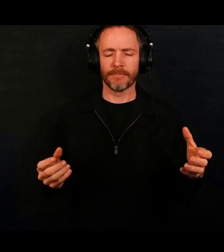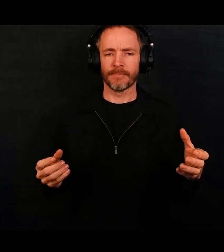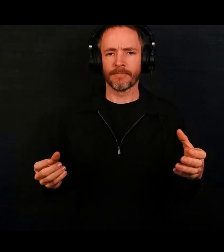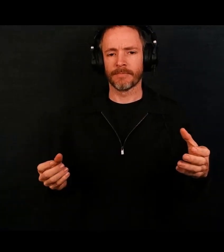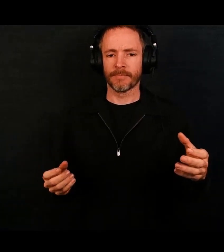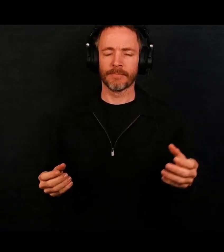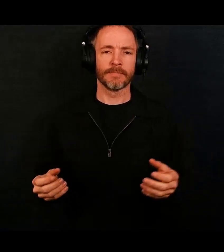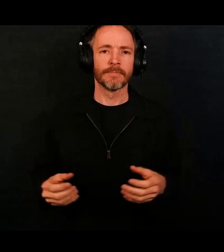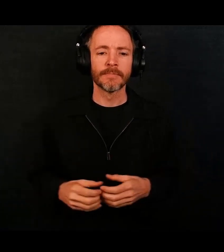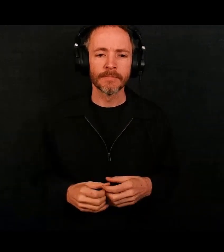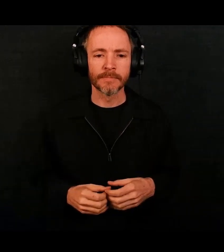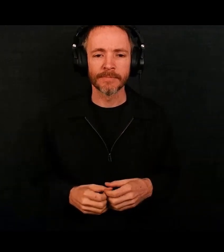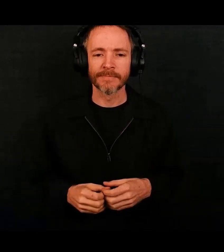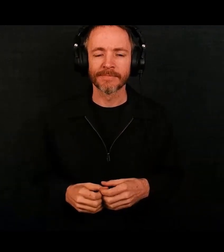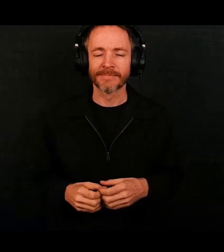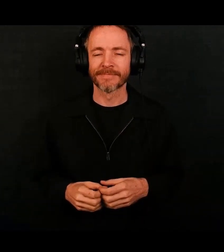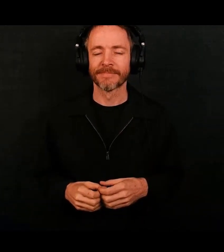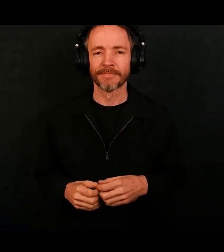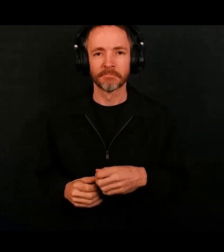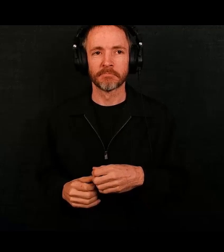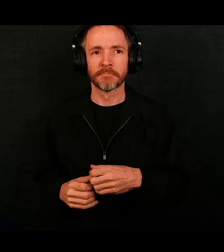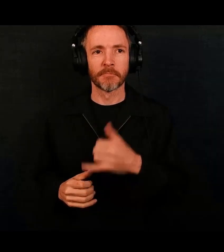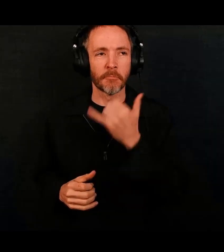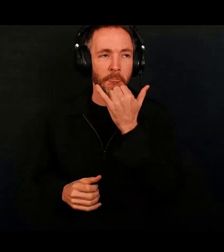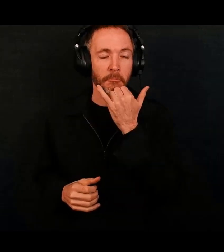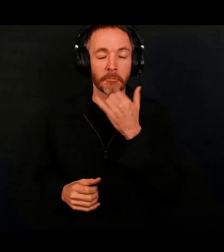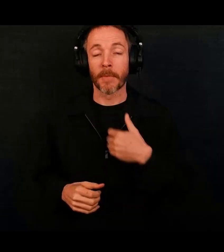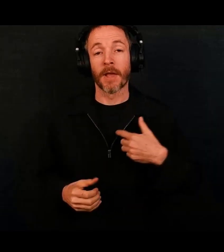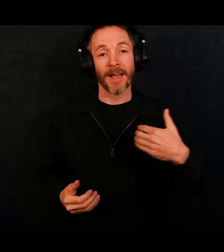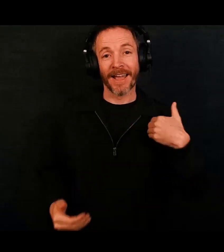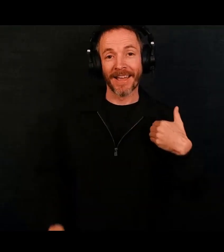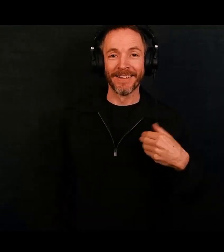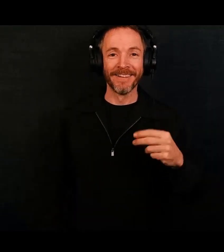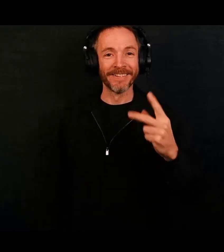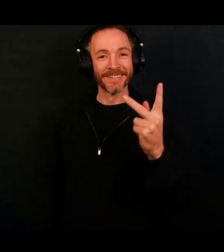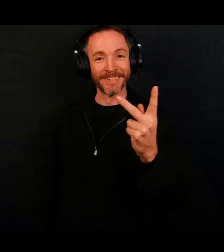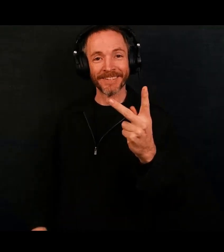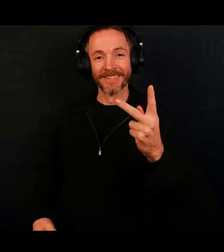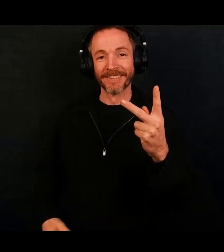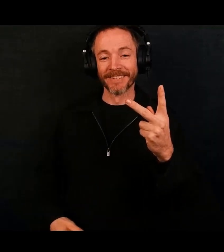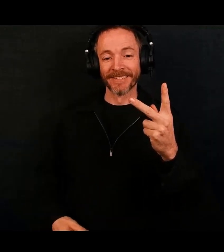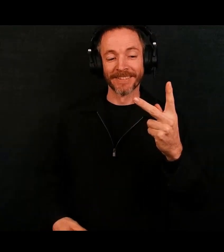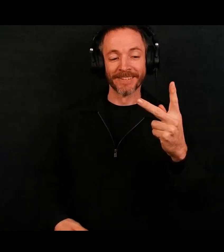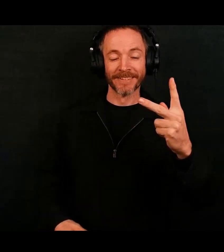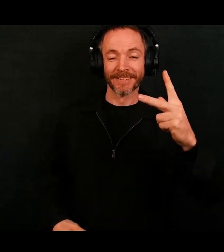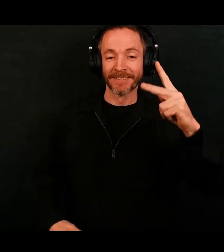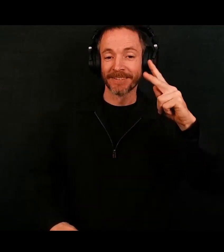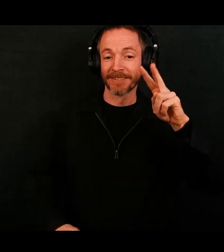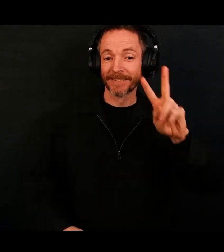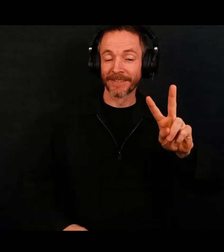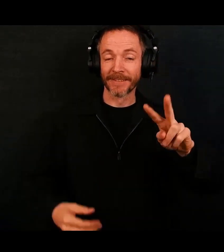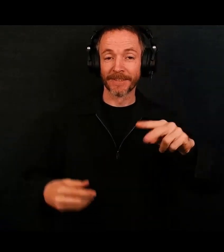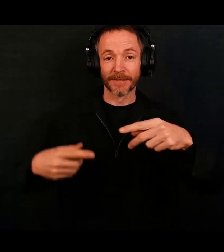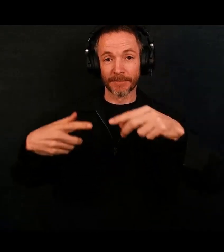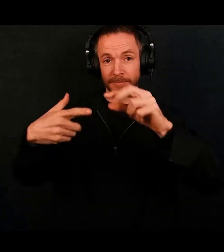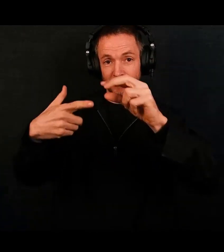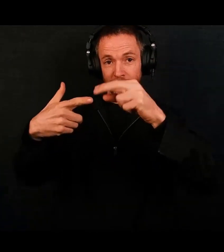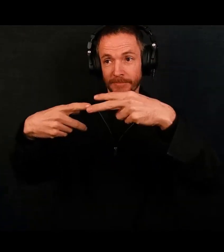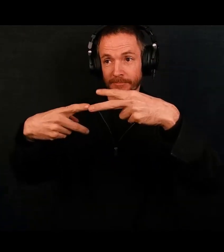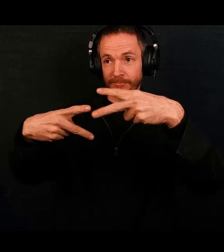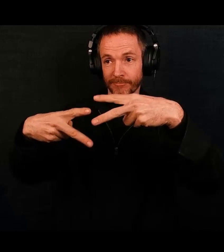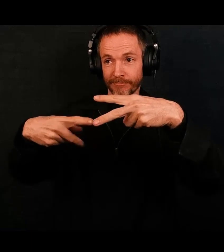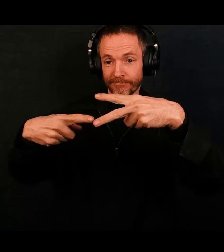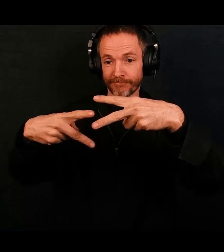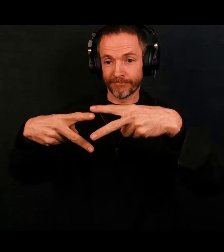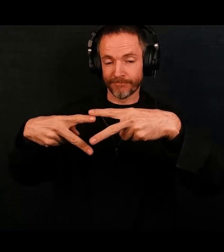Okay, I have two options for sinks if I'm using these serving pans. There's one